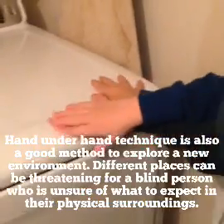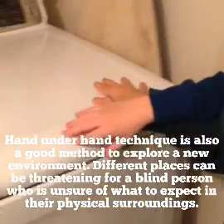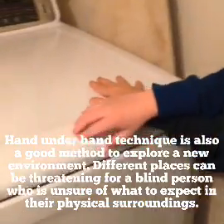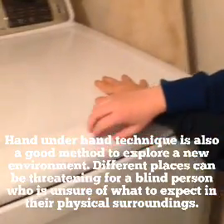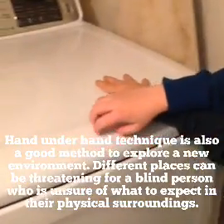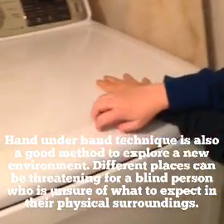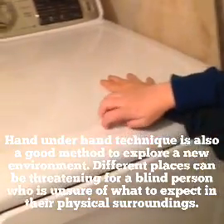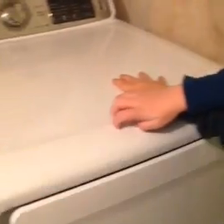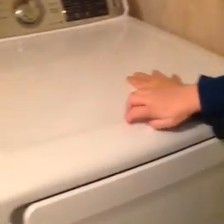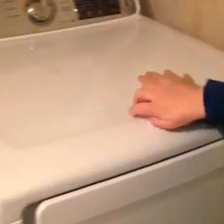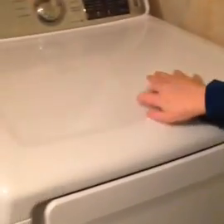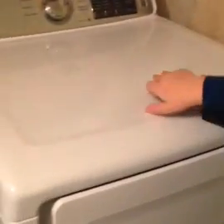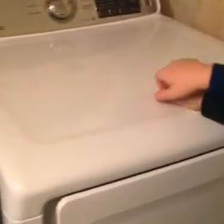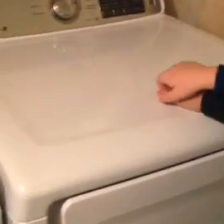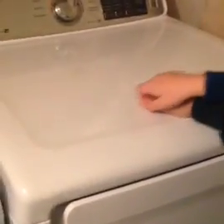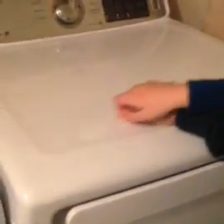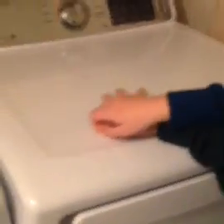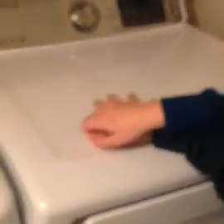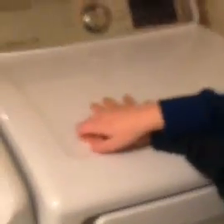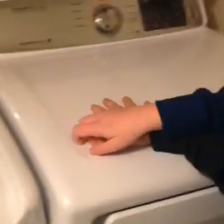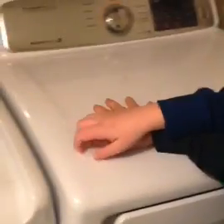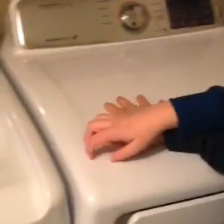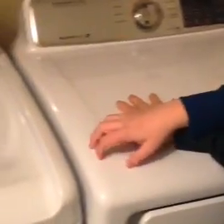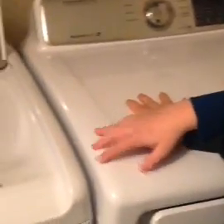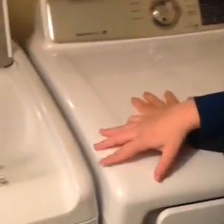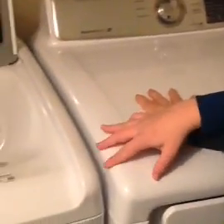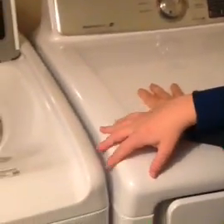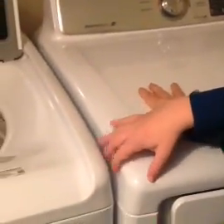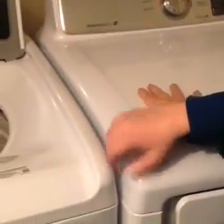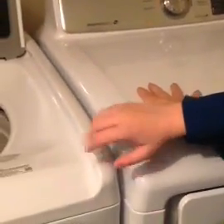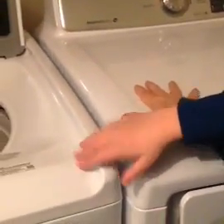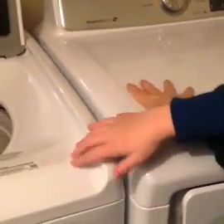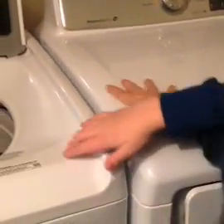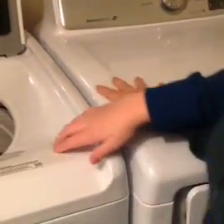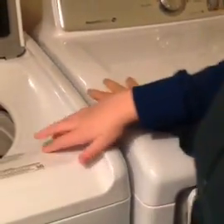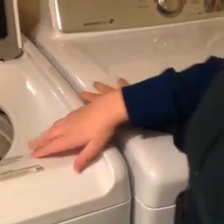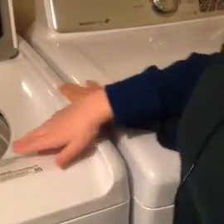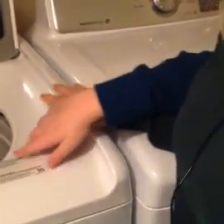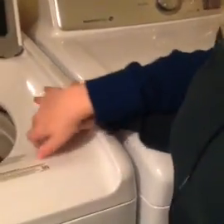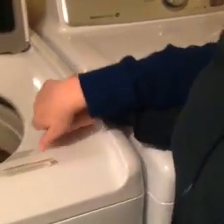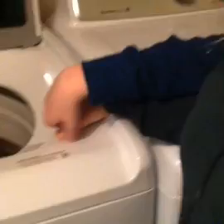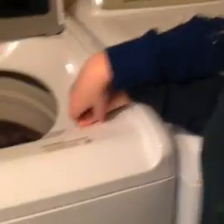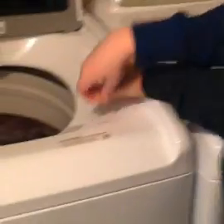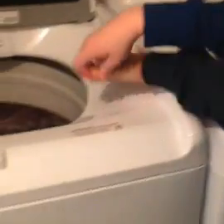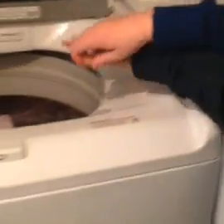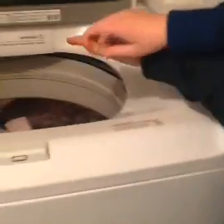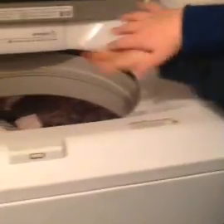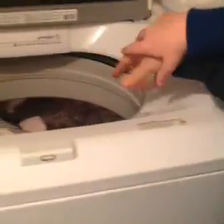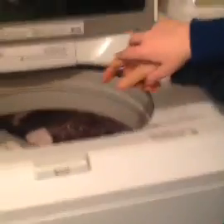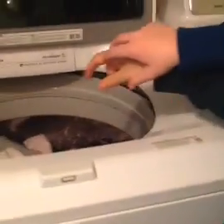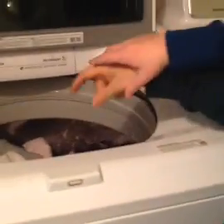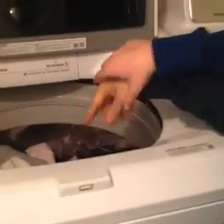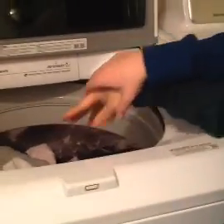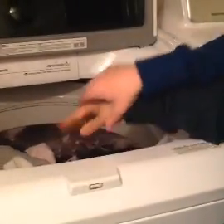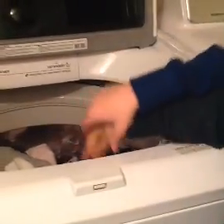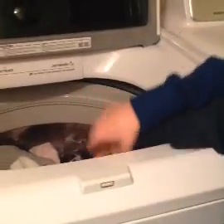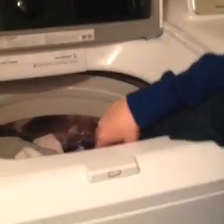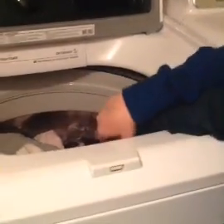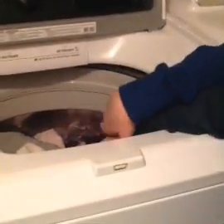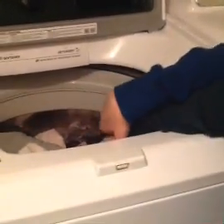now we're going to check the laundry situation. Oh, he's getting tired of me. Did you see how he pulled my thumb forward? Now, let's check to see if we need to